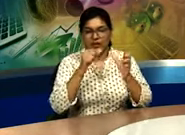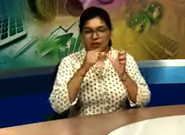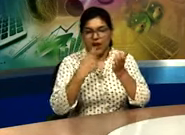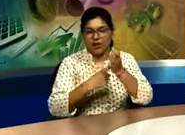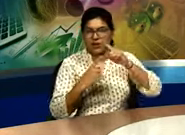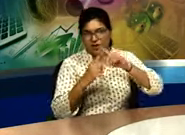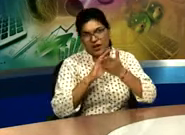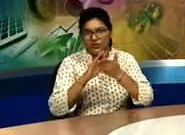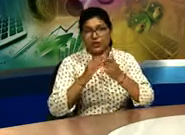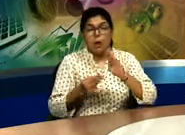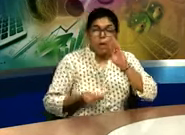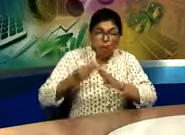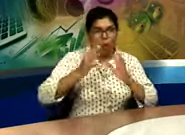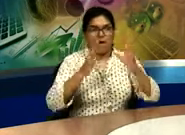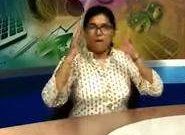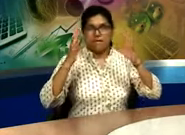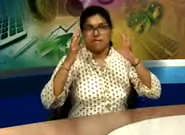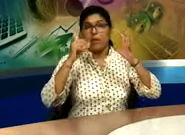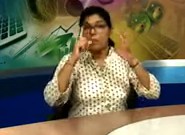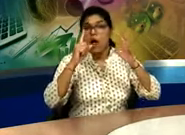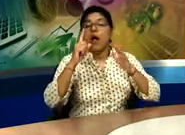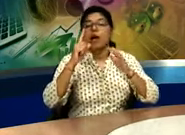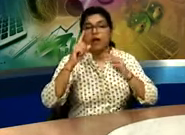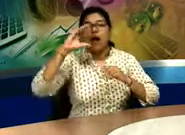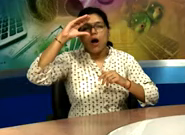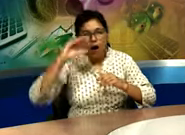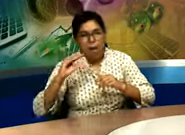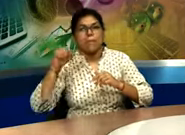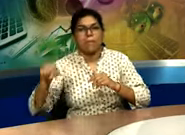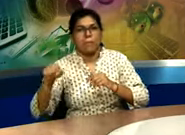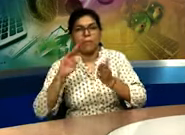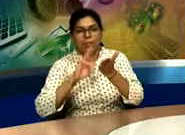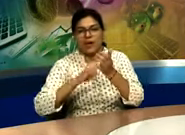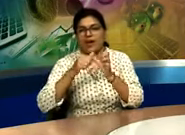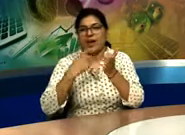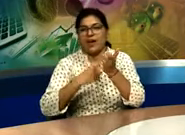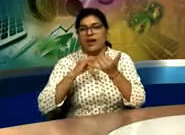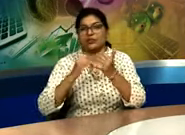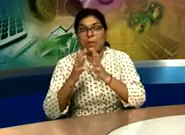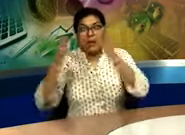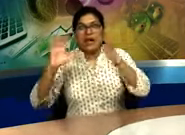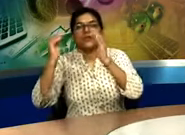As we already talked about the other planets, so